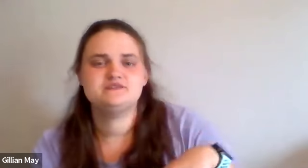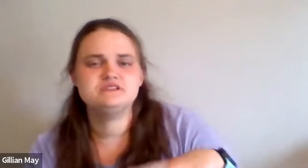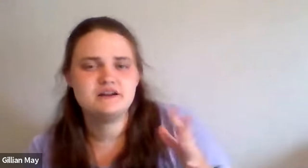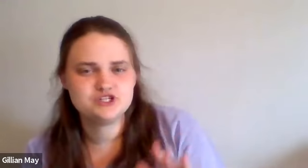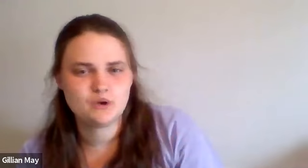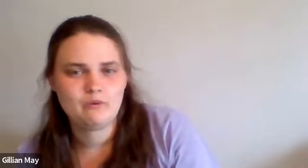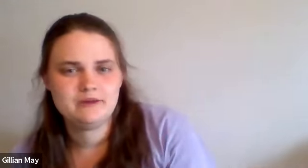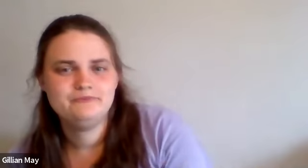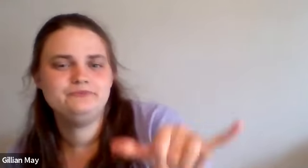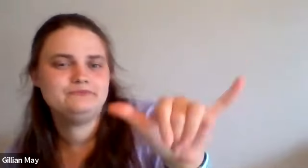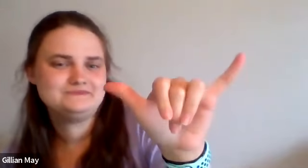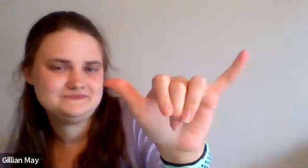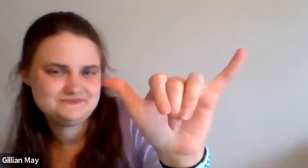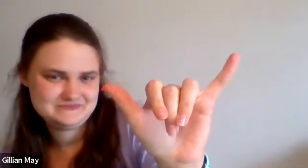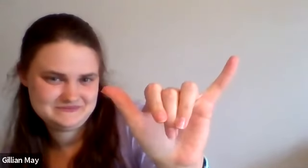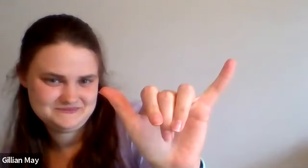one's kind of a short one.